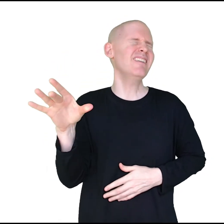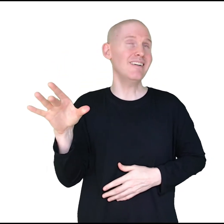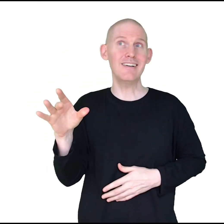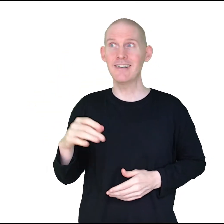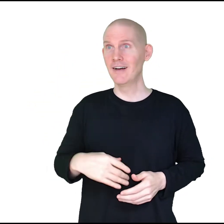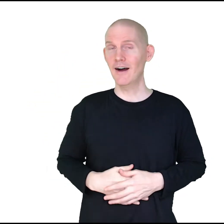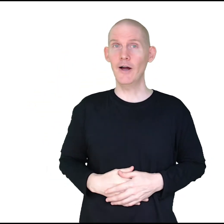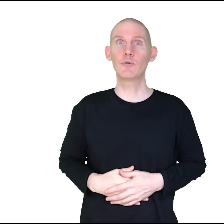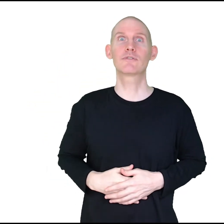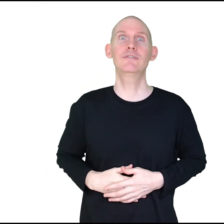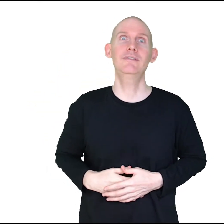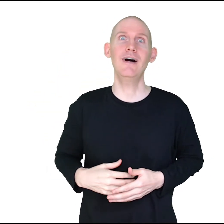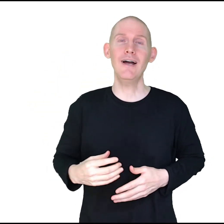Oh, I almost died. It's